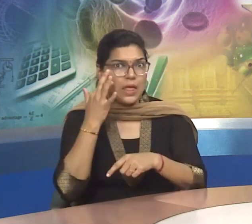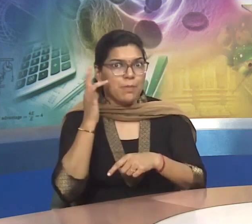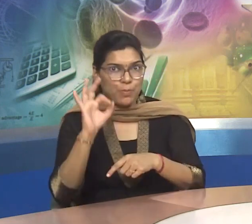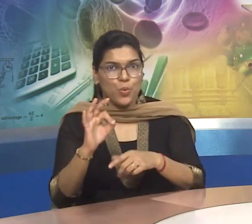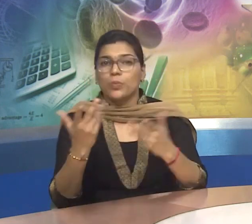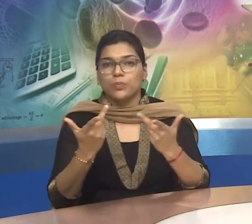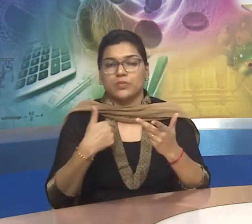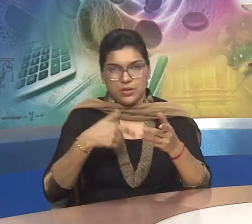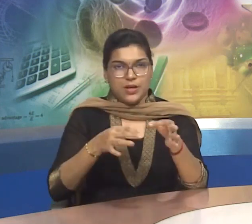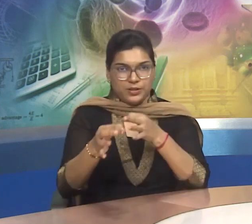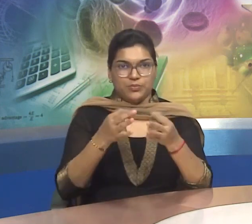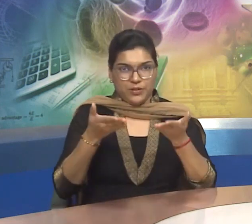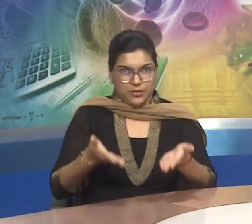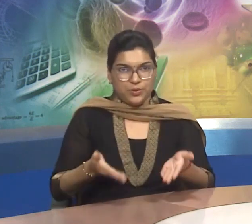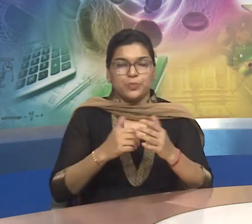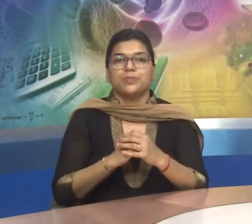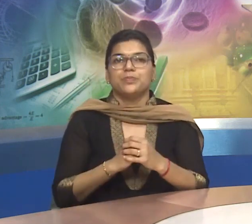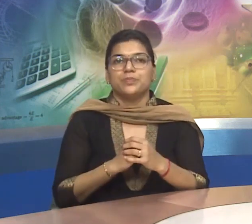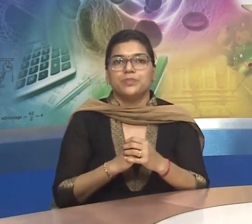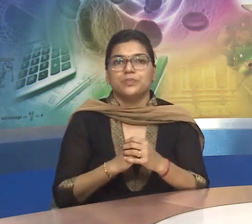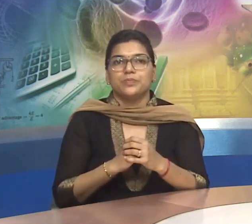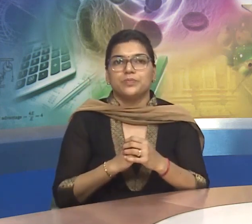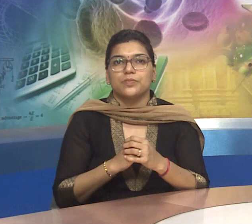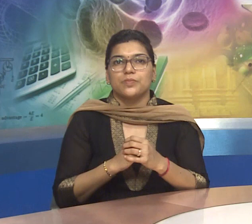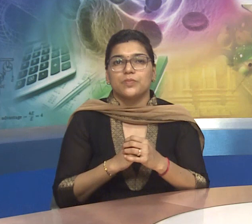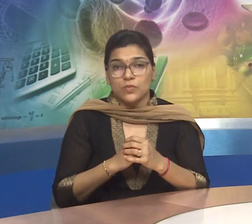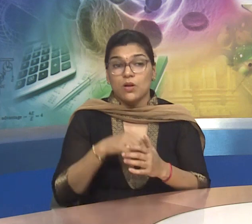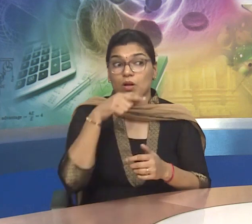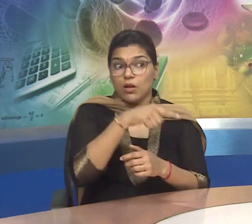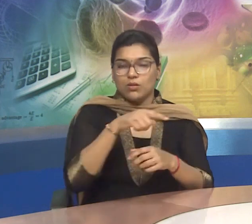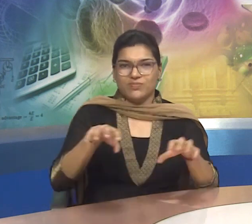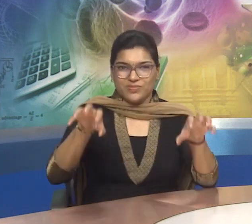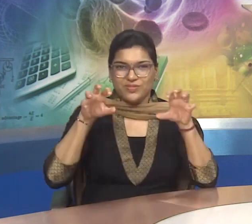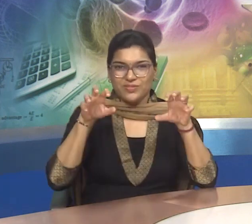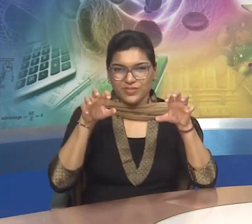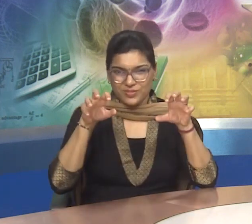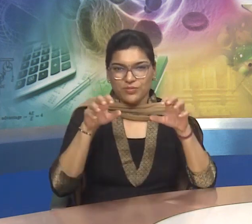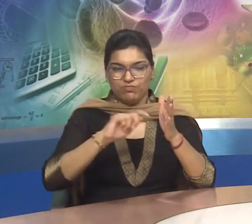The meaning and importance of fundamental rights, which we are going to discuss now.